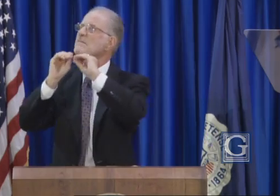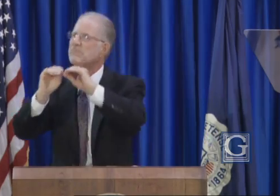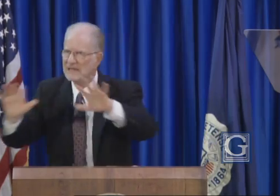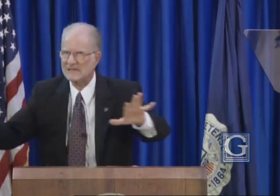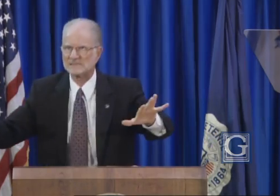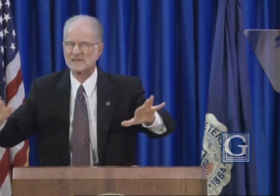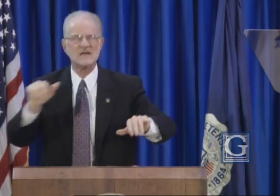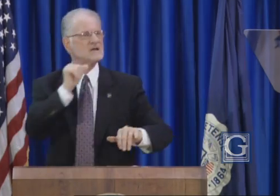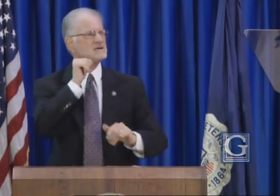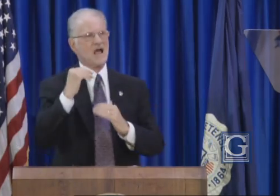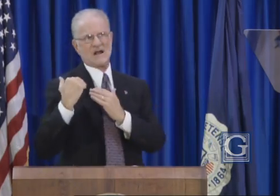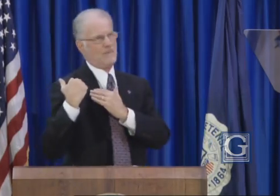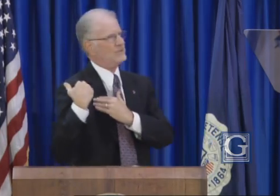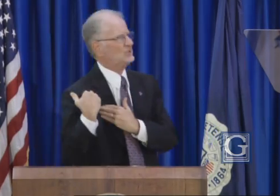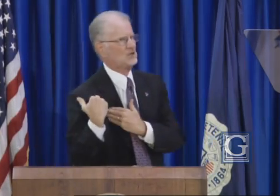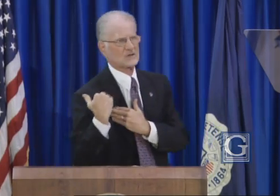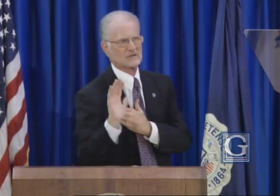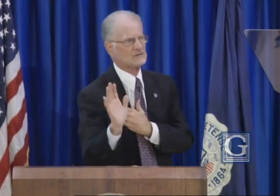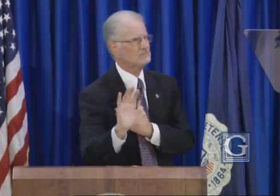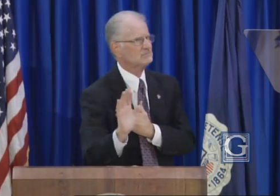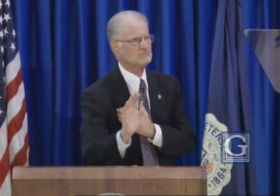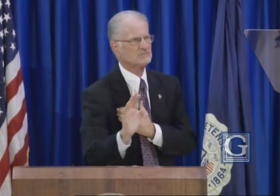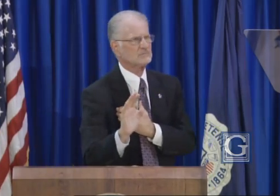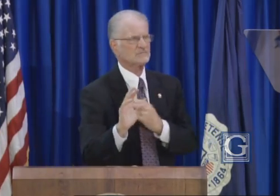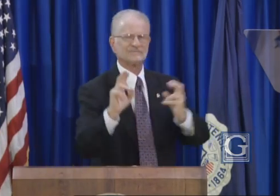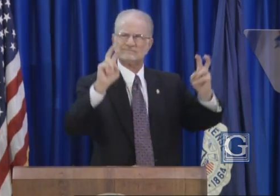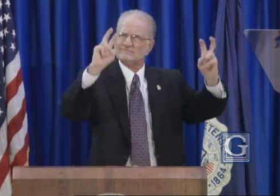future is a blessing, not a burden.